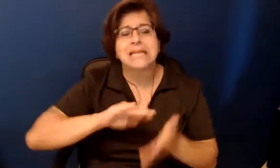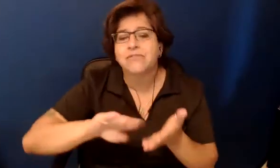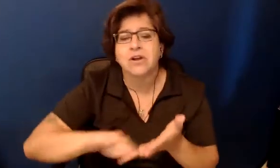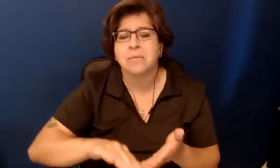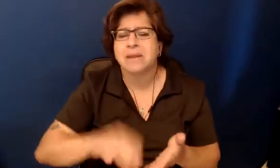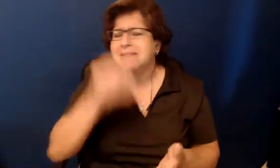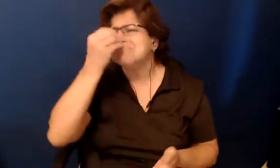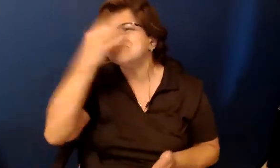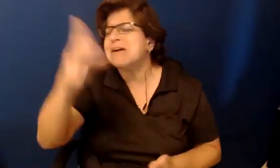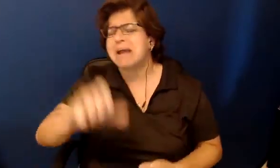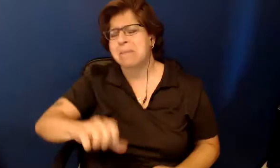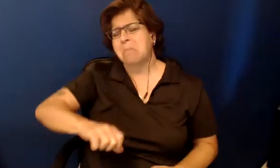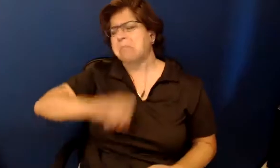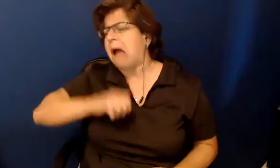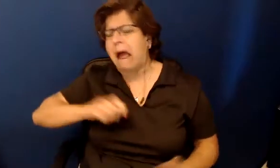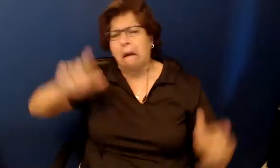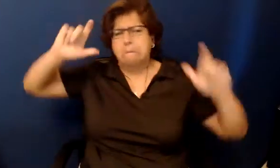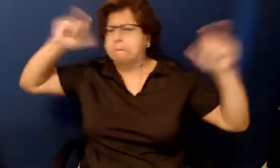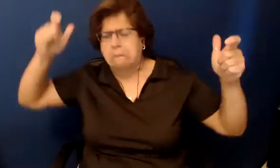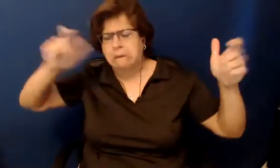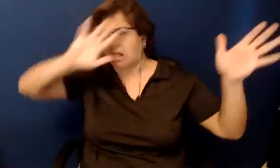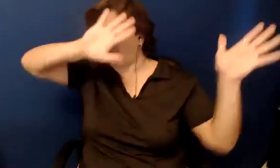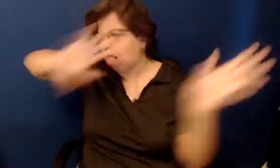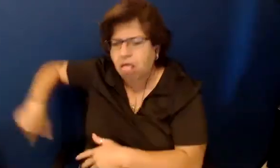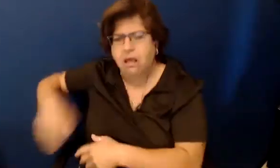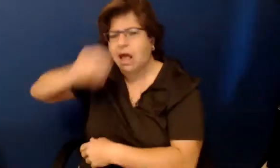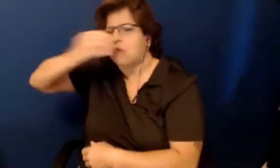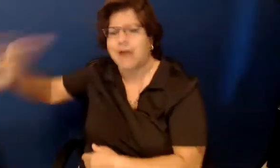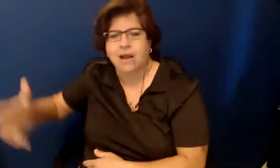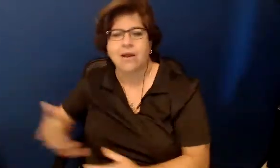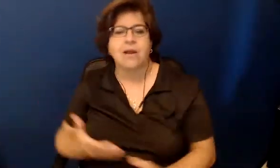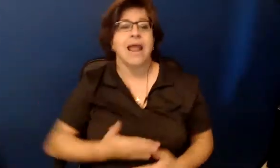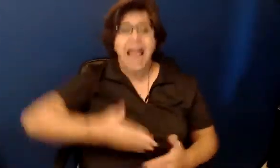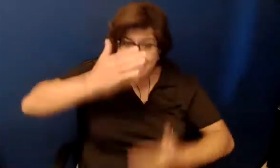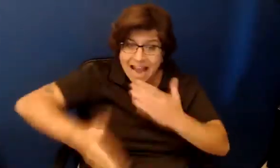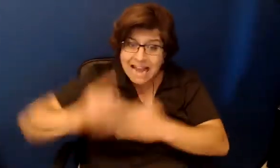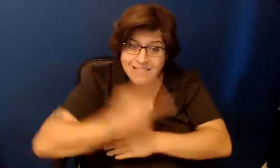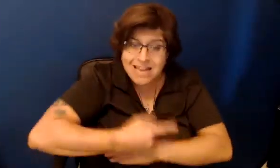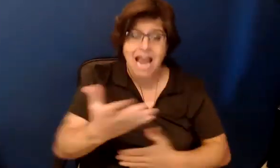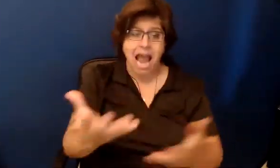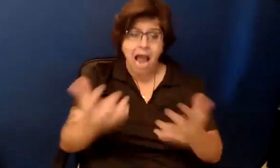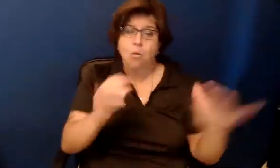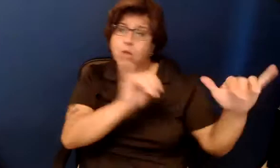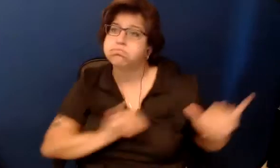you to forgive me if I have to. I don't care about pride and all that arrogance crap anymore. I don't care. I want to come out